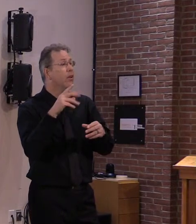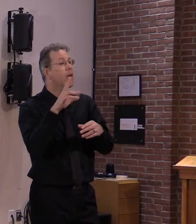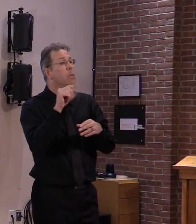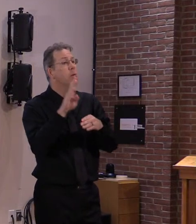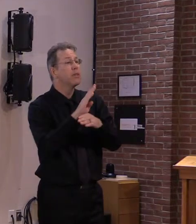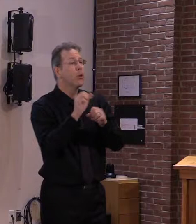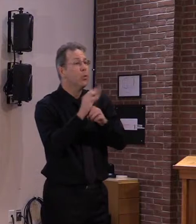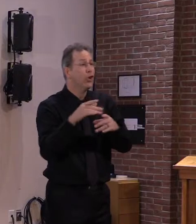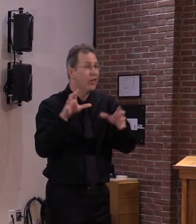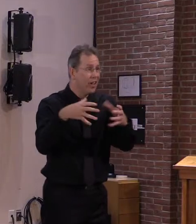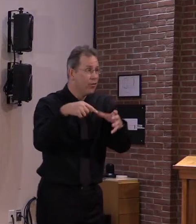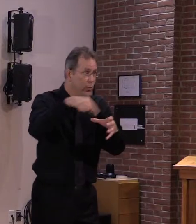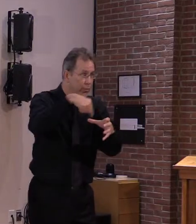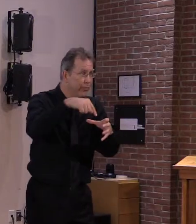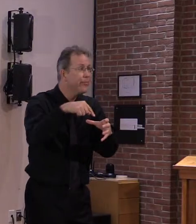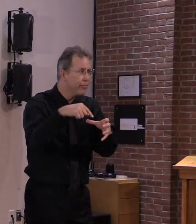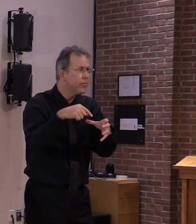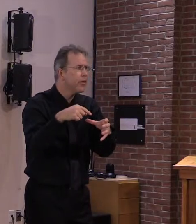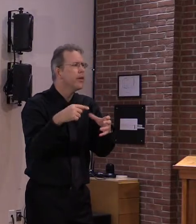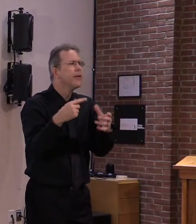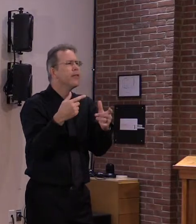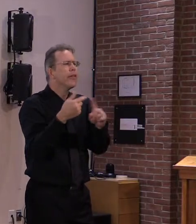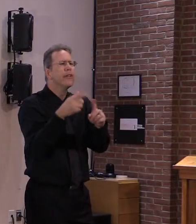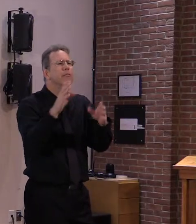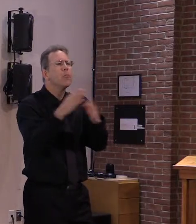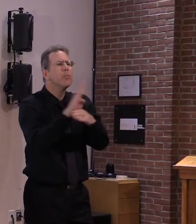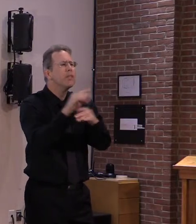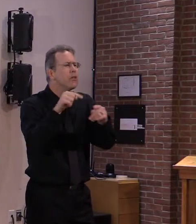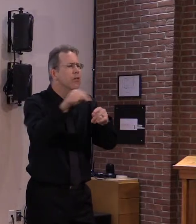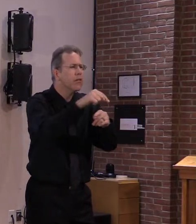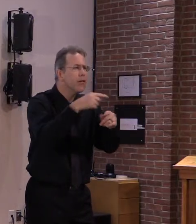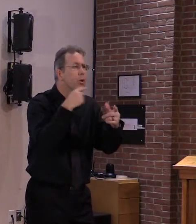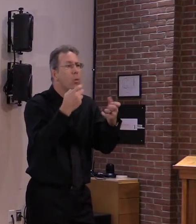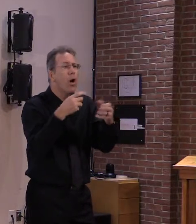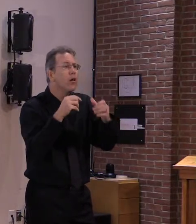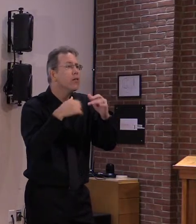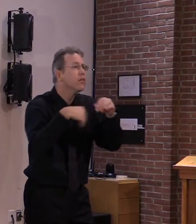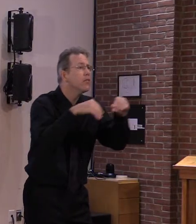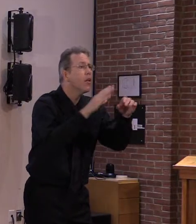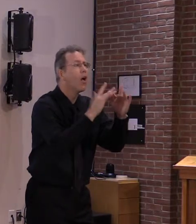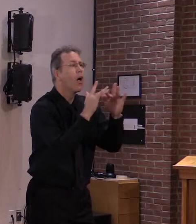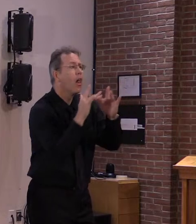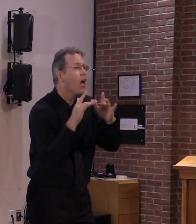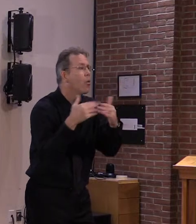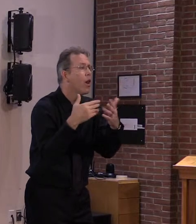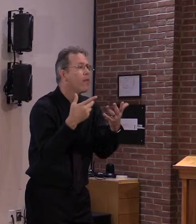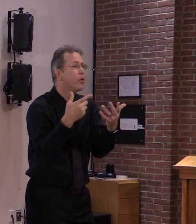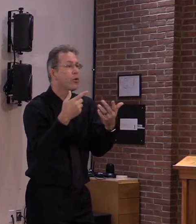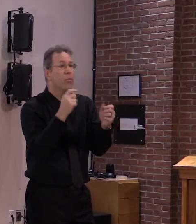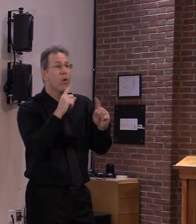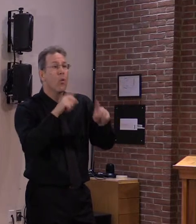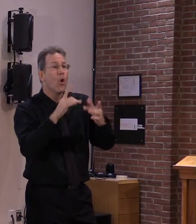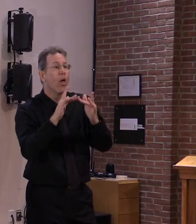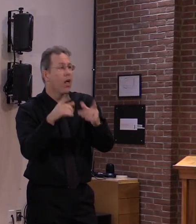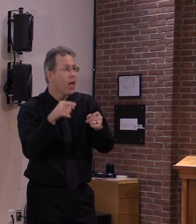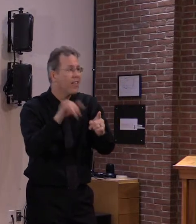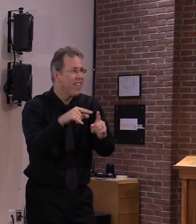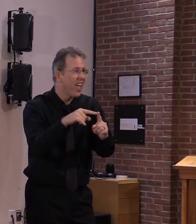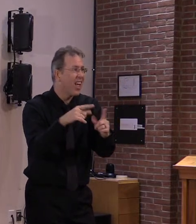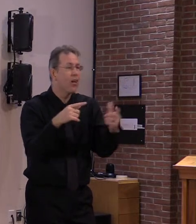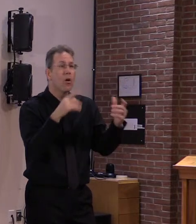2 preceding days before their symptom onset. Because that's how this virus takes advantage of us and